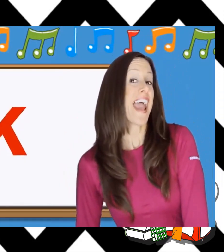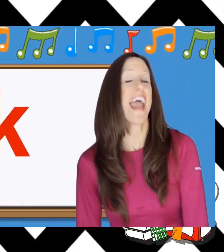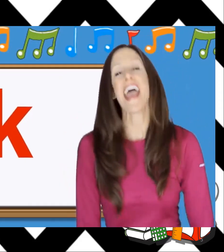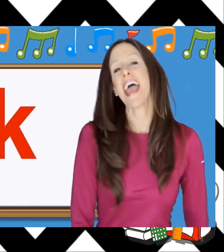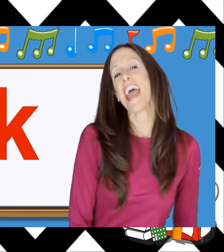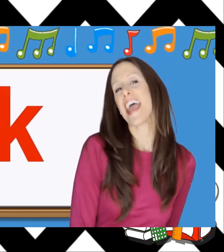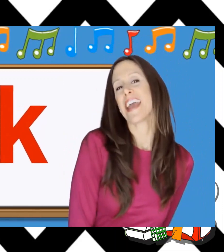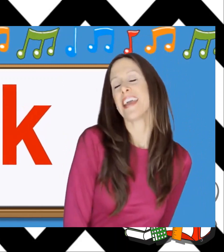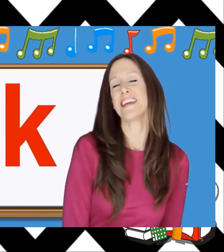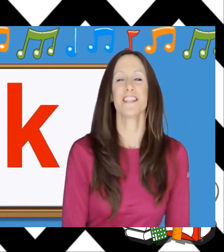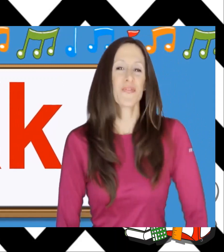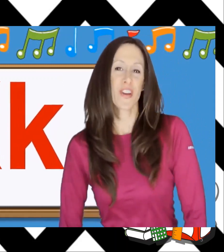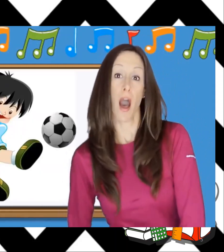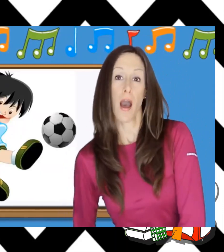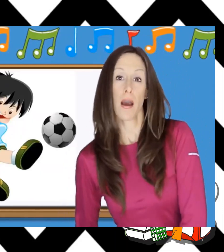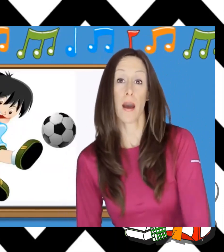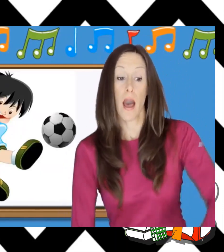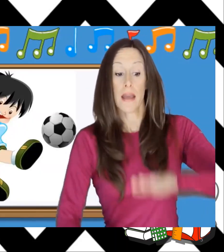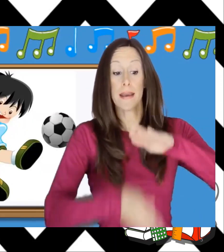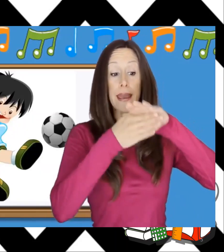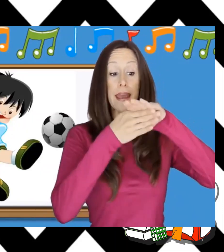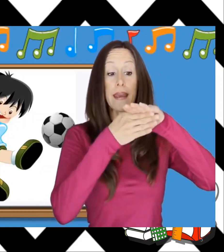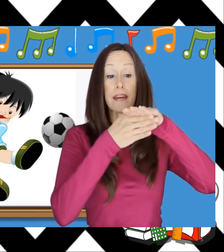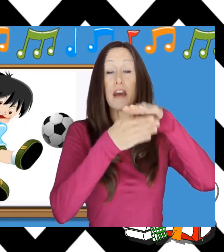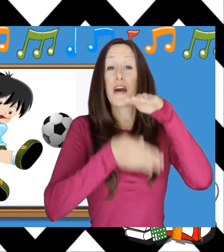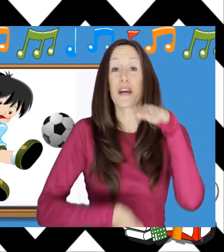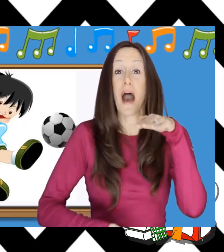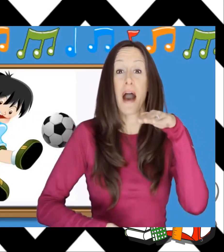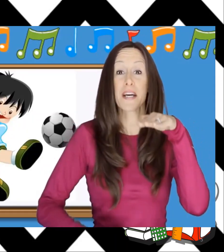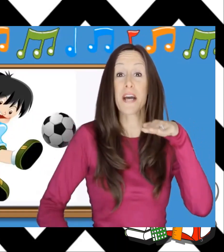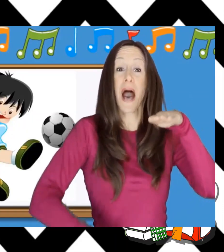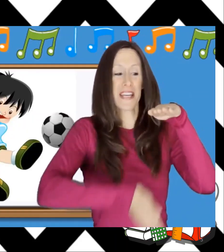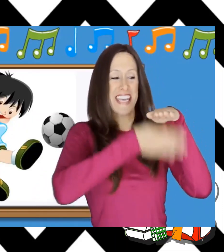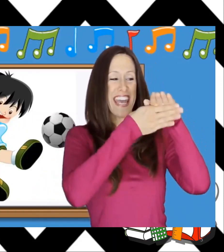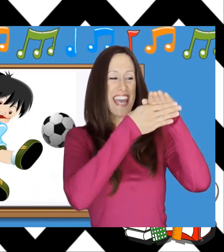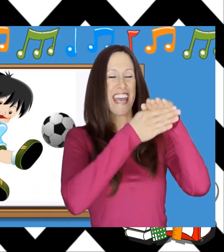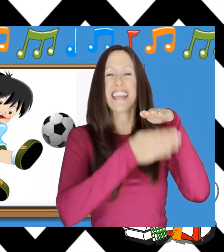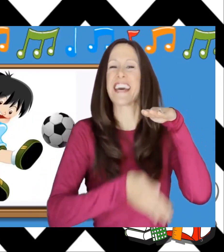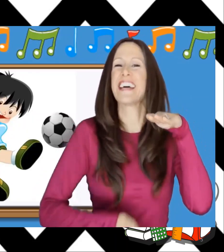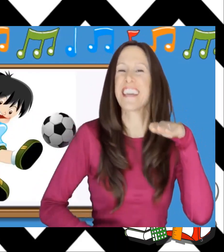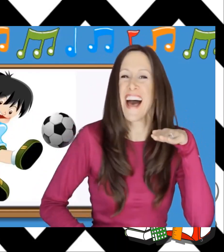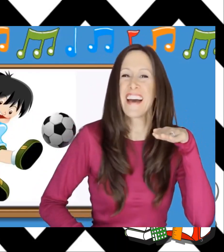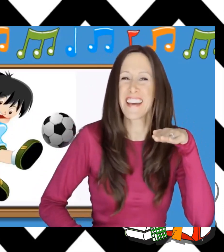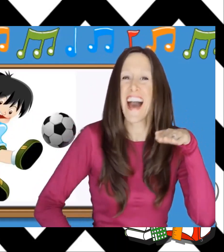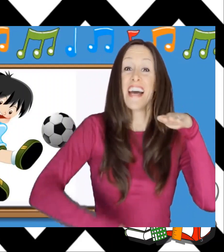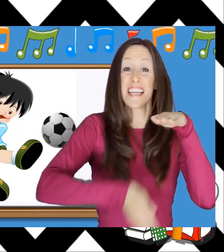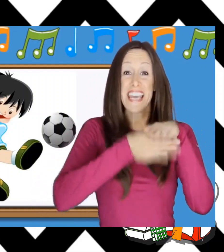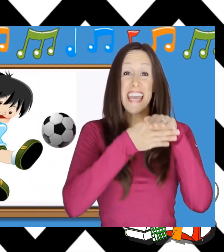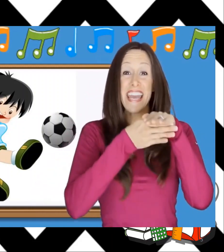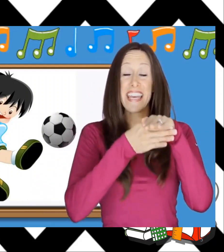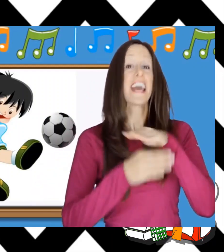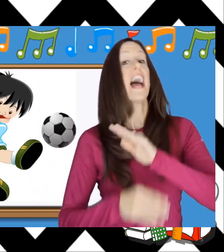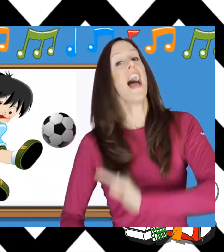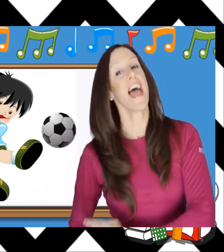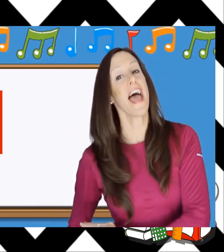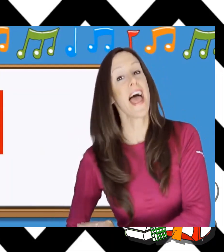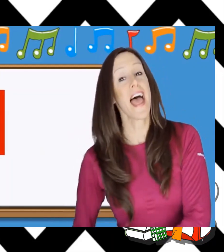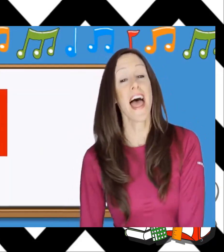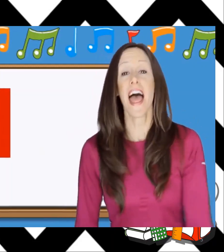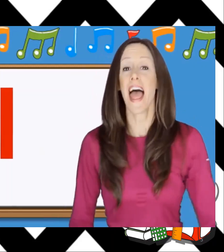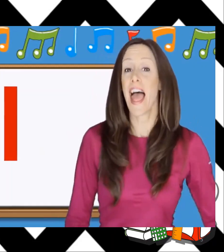juice. K is for kick, kick, kick, kick.